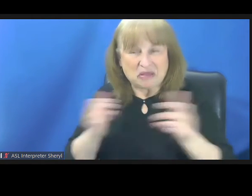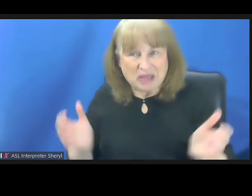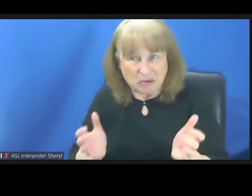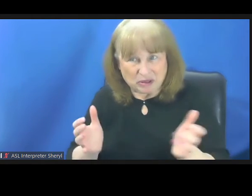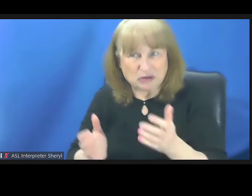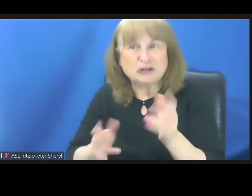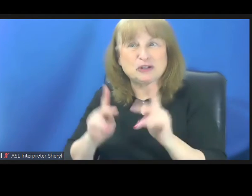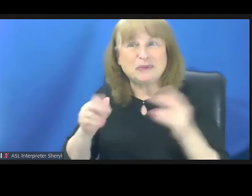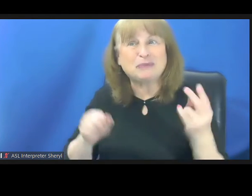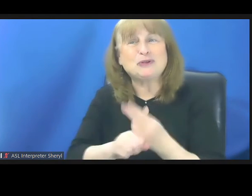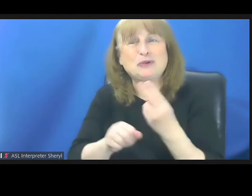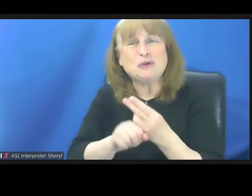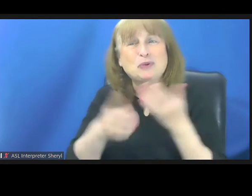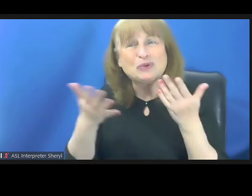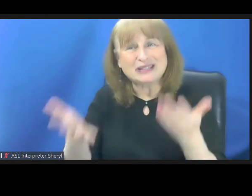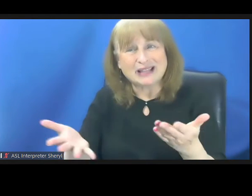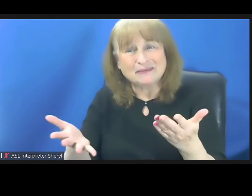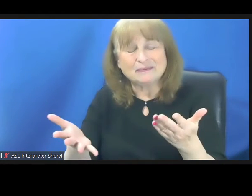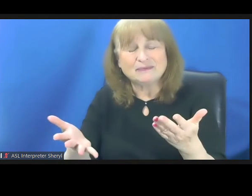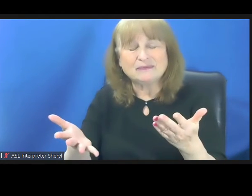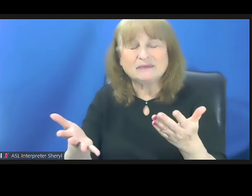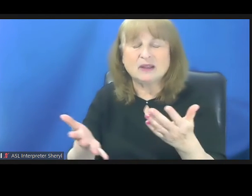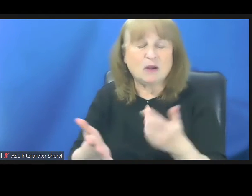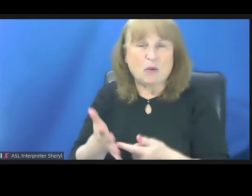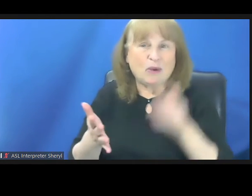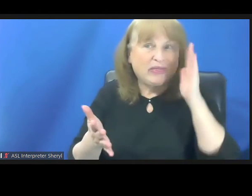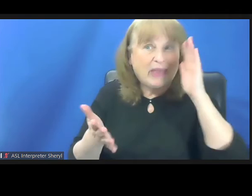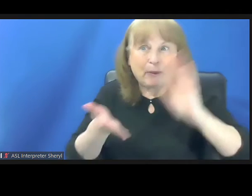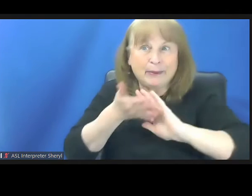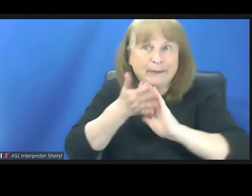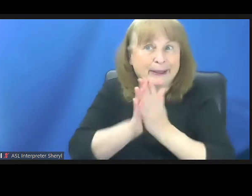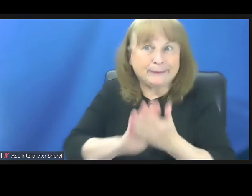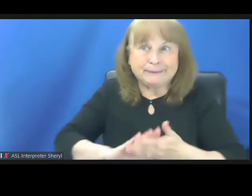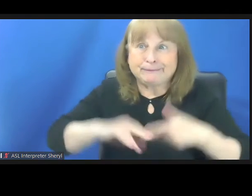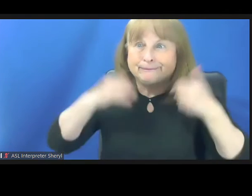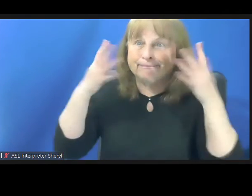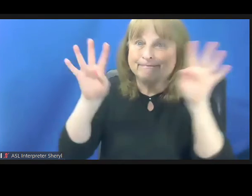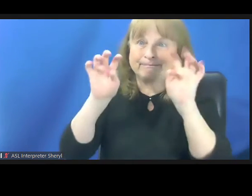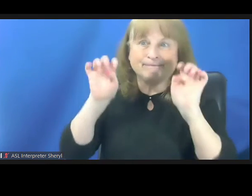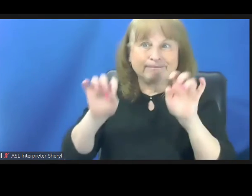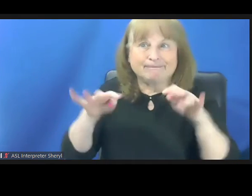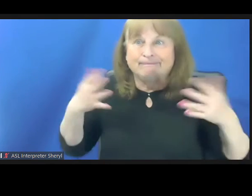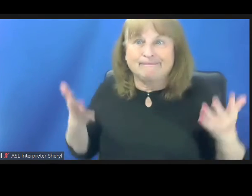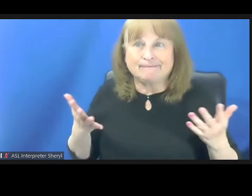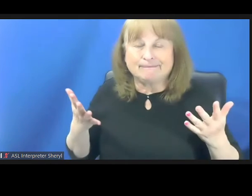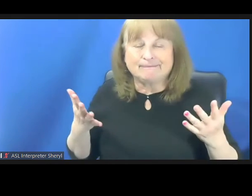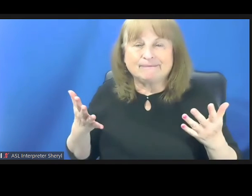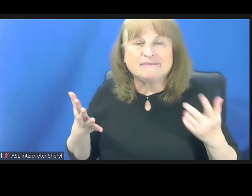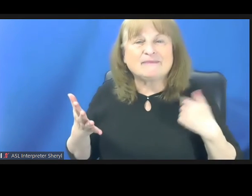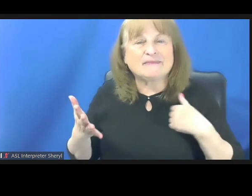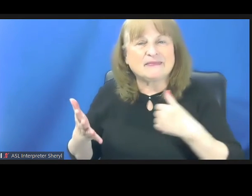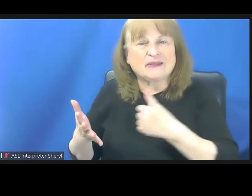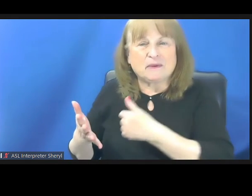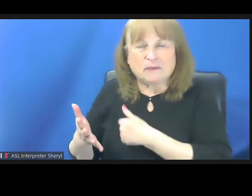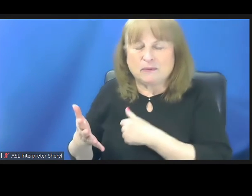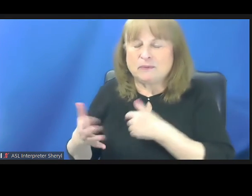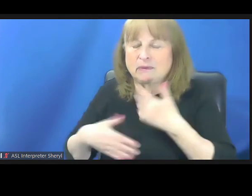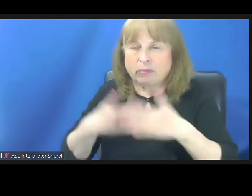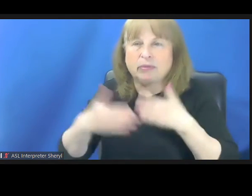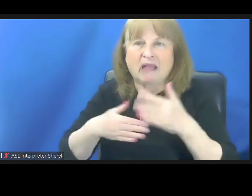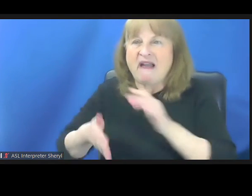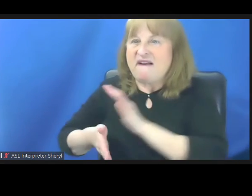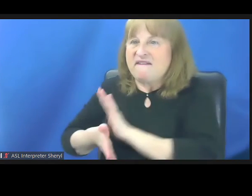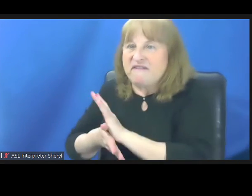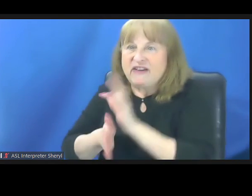use. And so what that will be, I honestly don't know, because as we so rapidly move from film